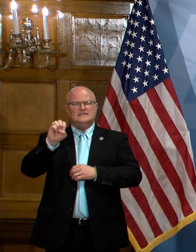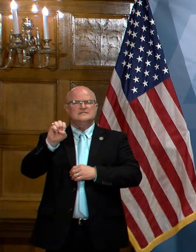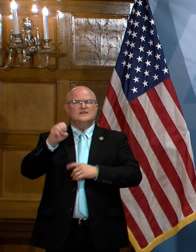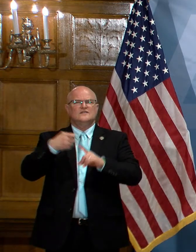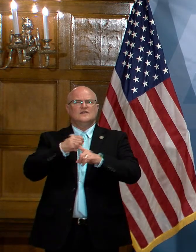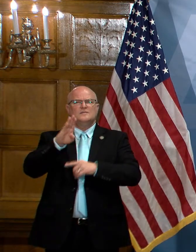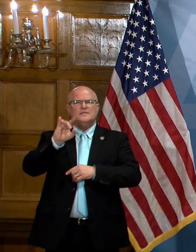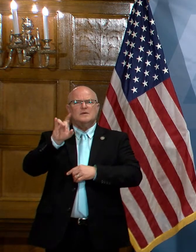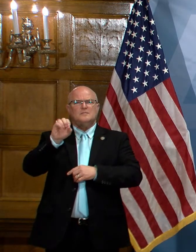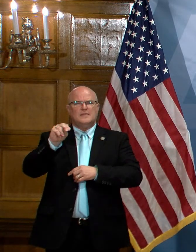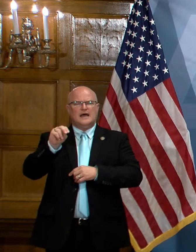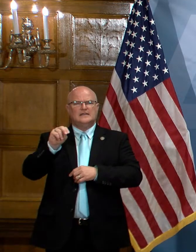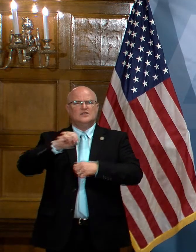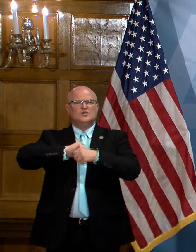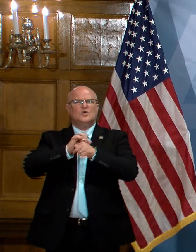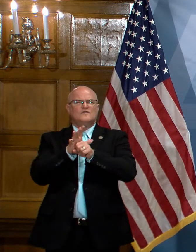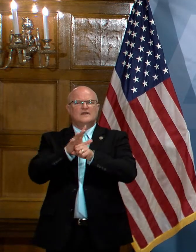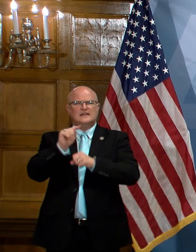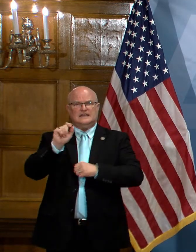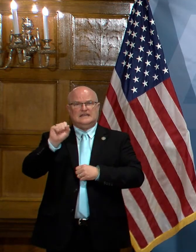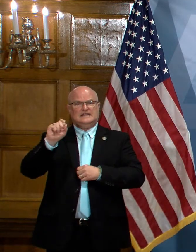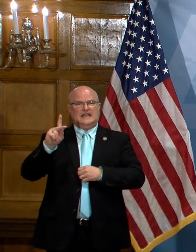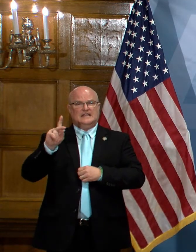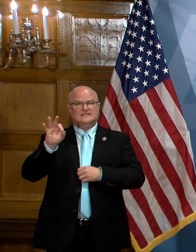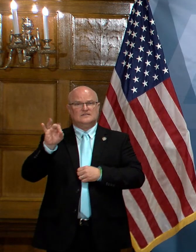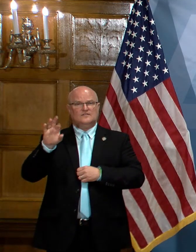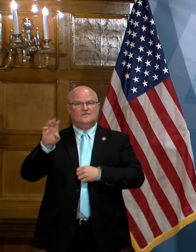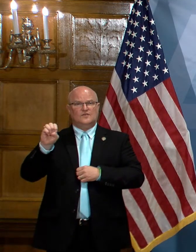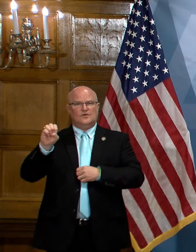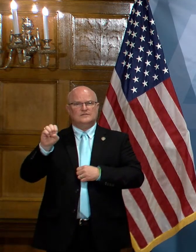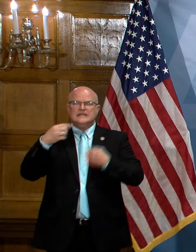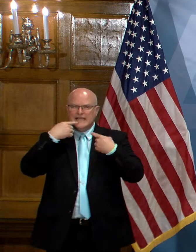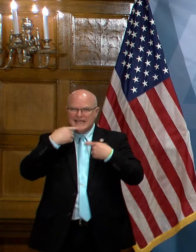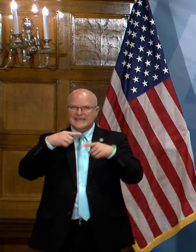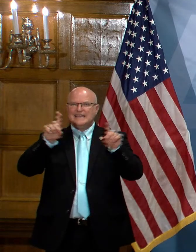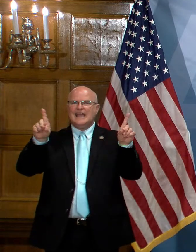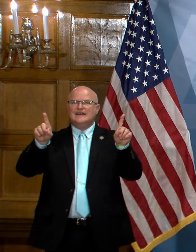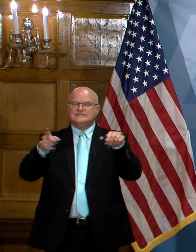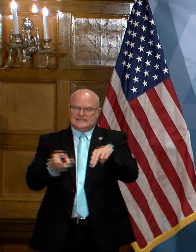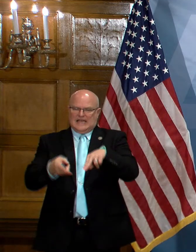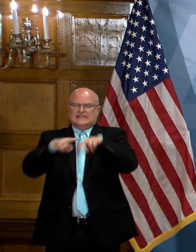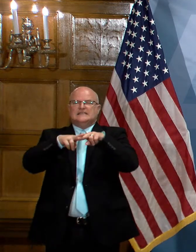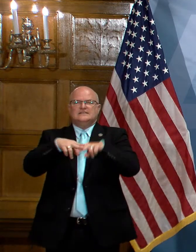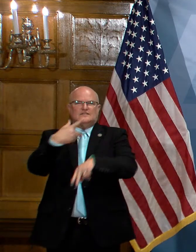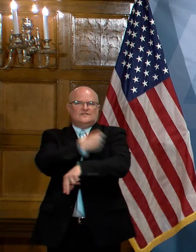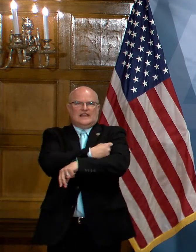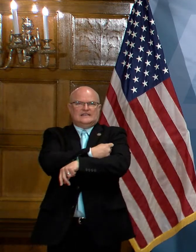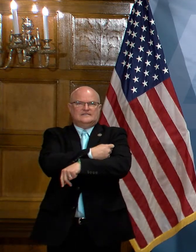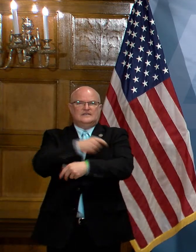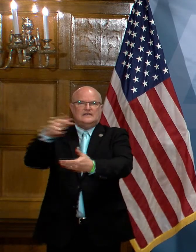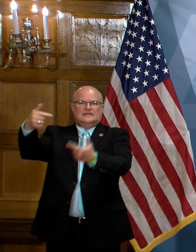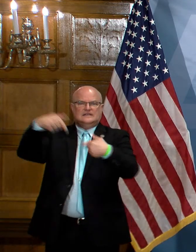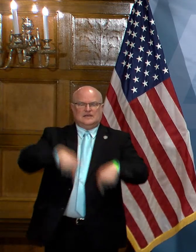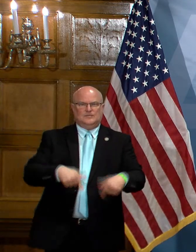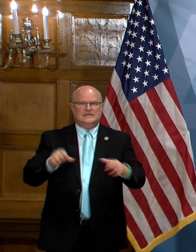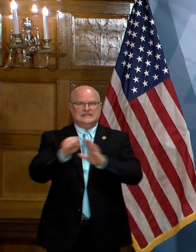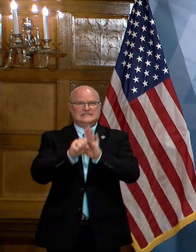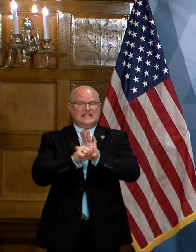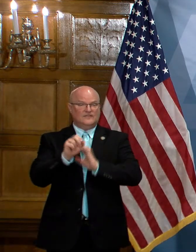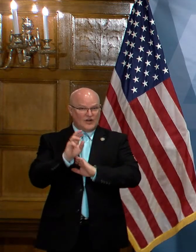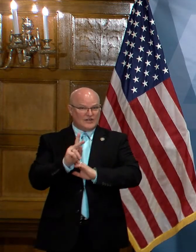Biden Coronavirus Task Force, and he announced that there will be additional vaccines that will be coming to the state of